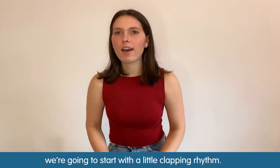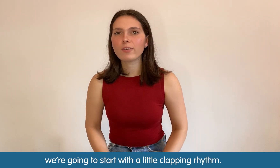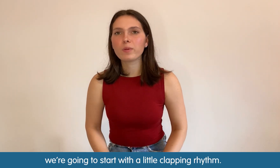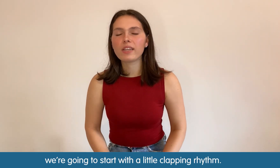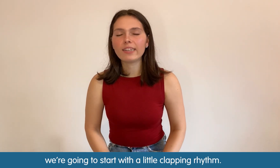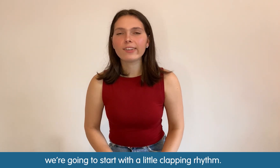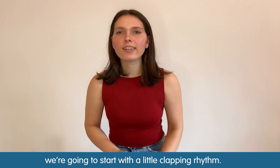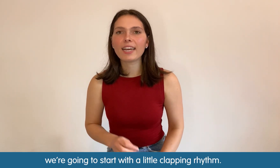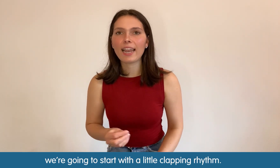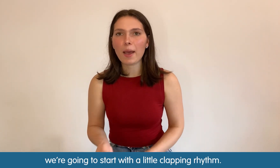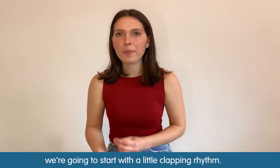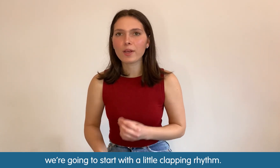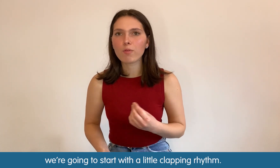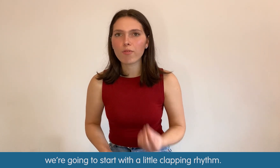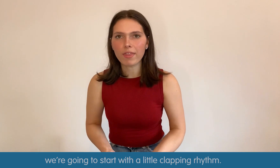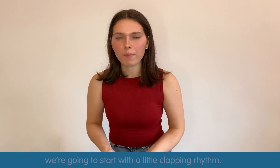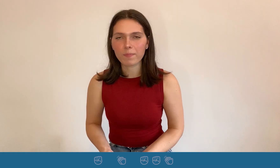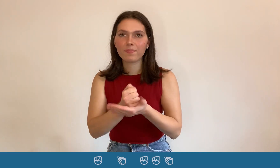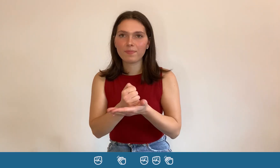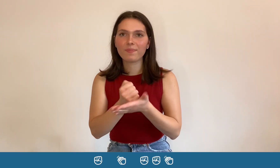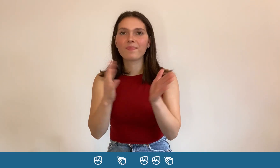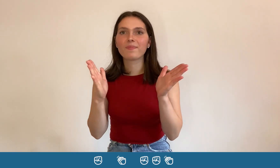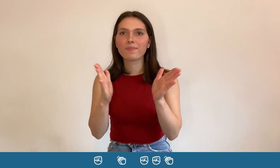with a little clapping rhythm.